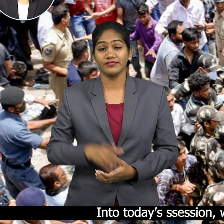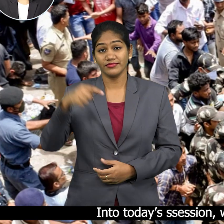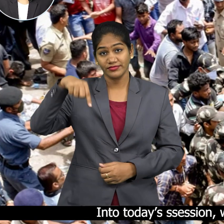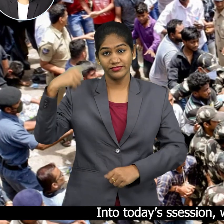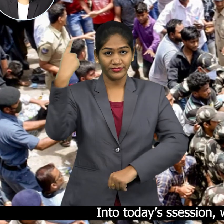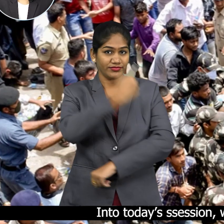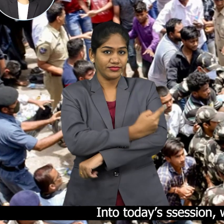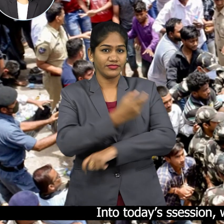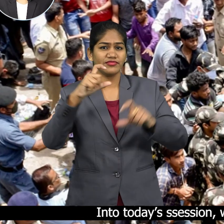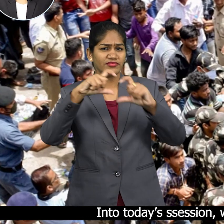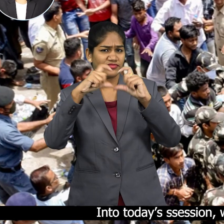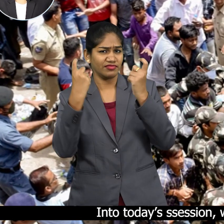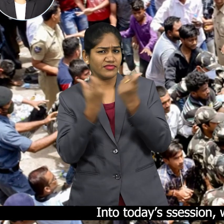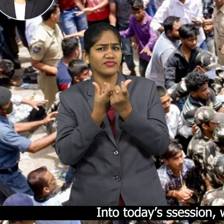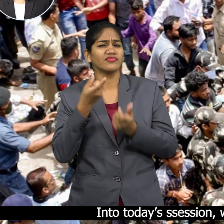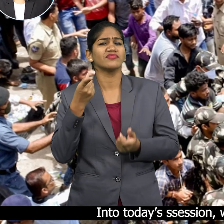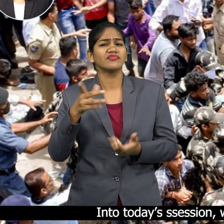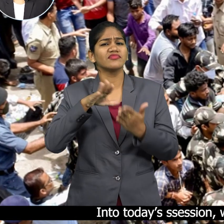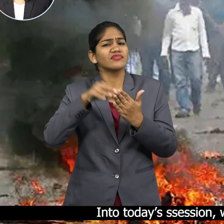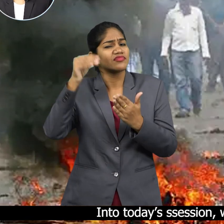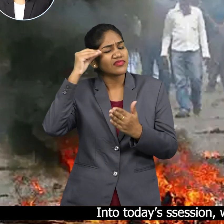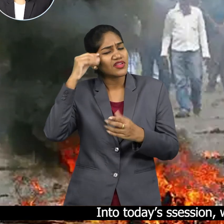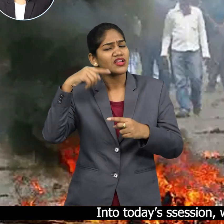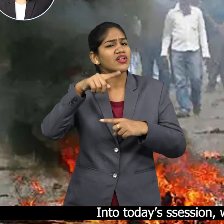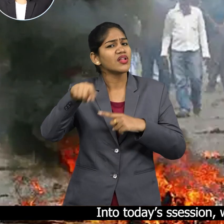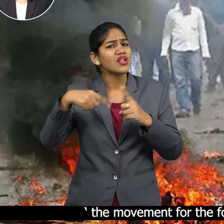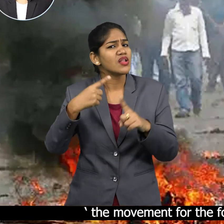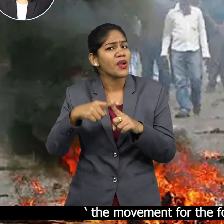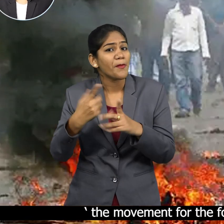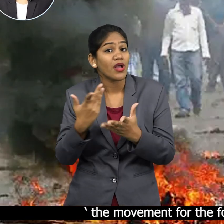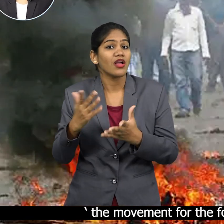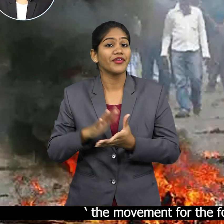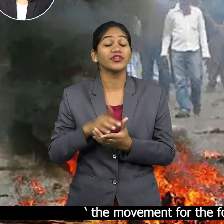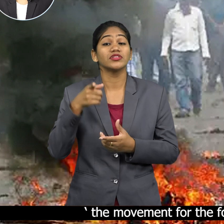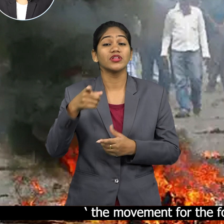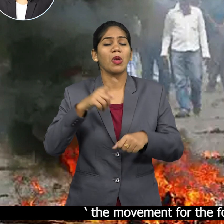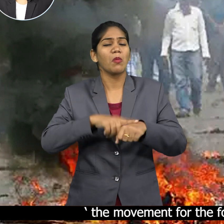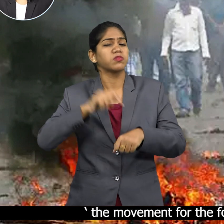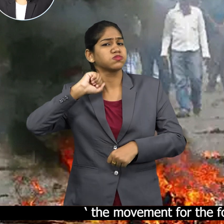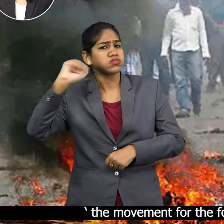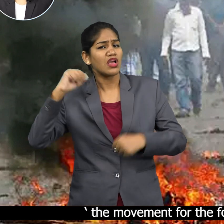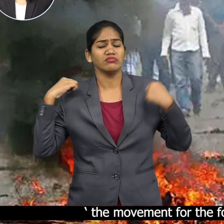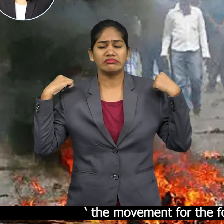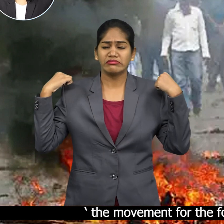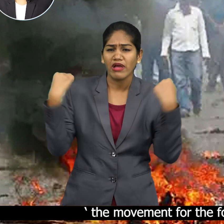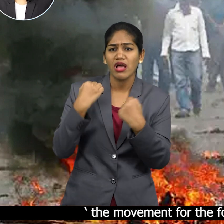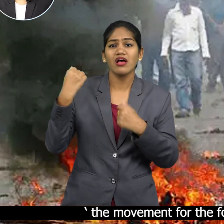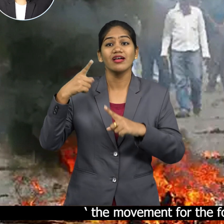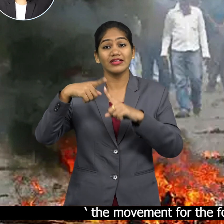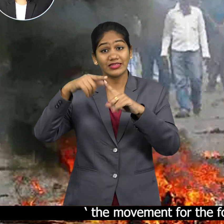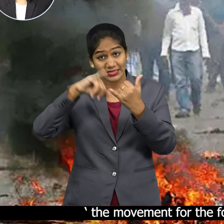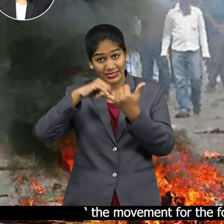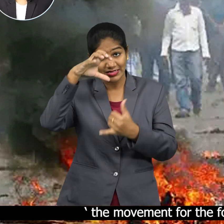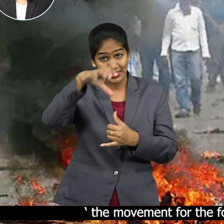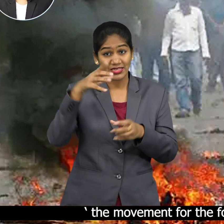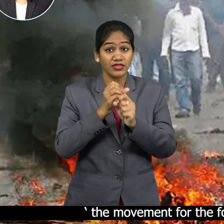In today's session, we are going to learn about the movement for the formation of